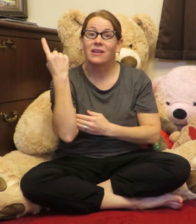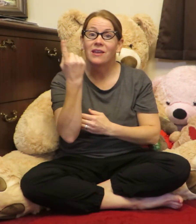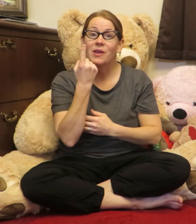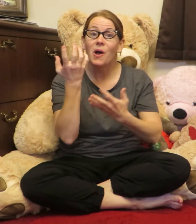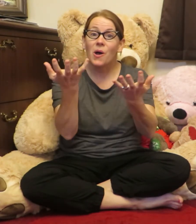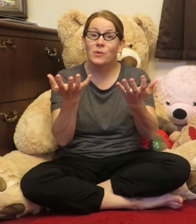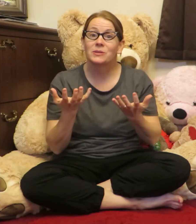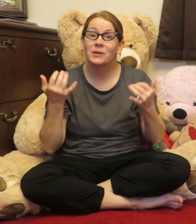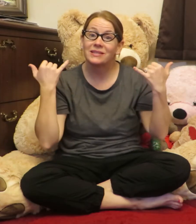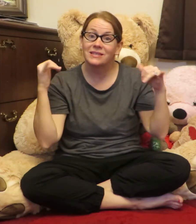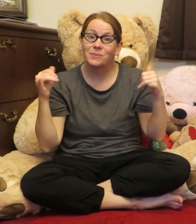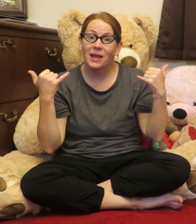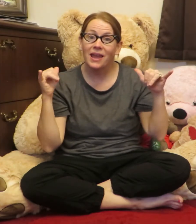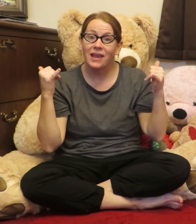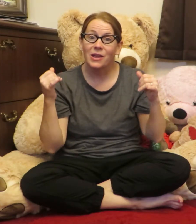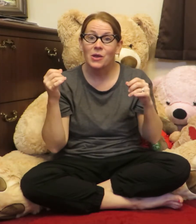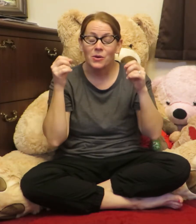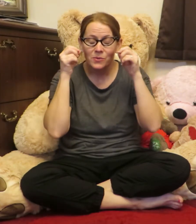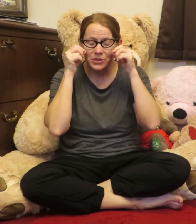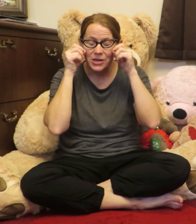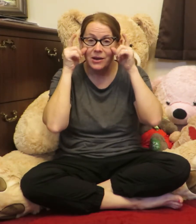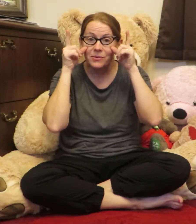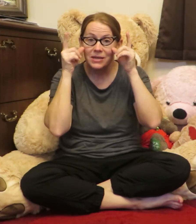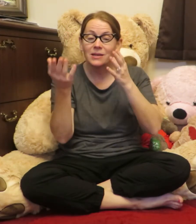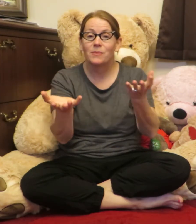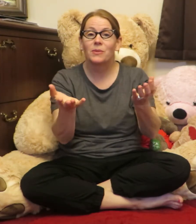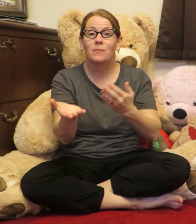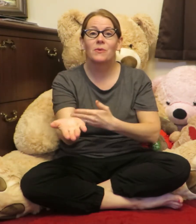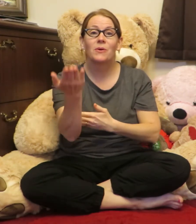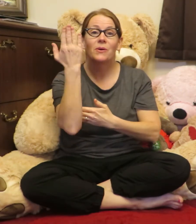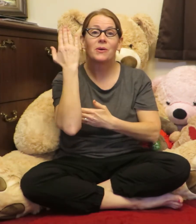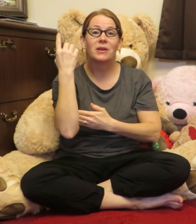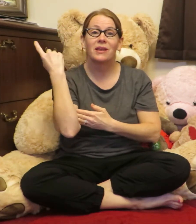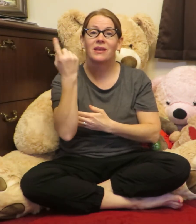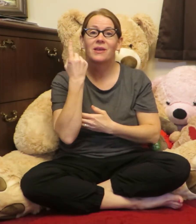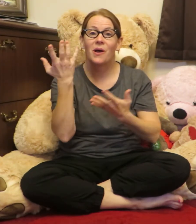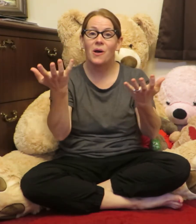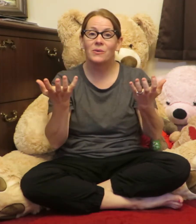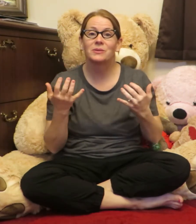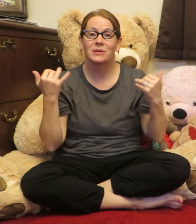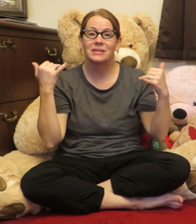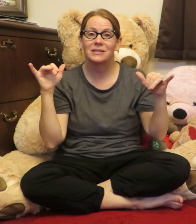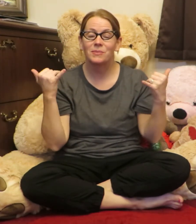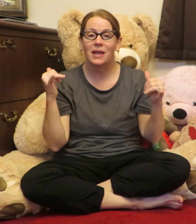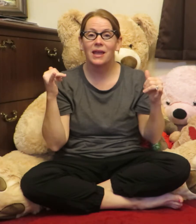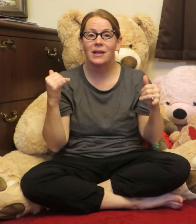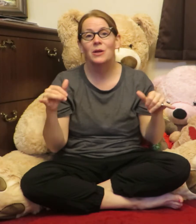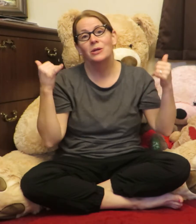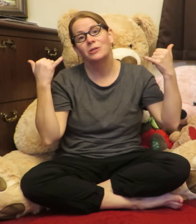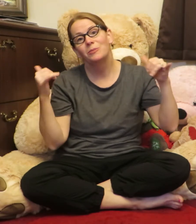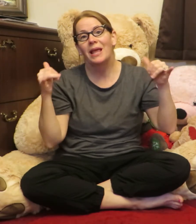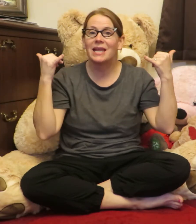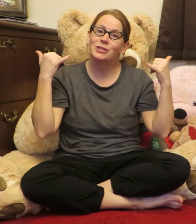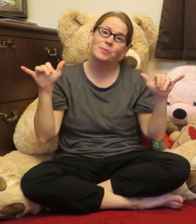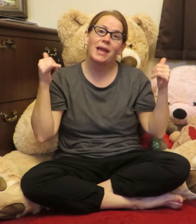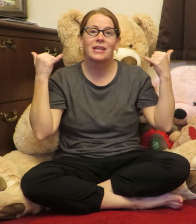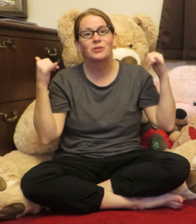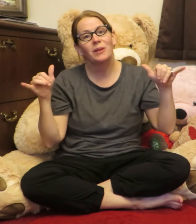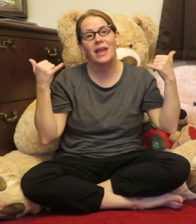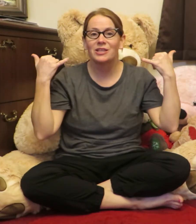he always wants to play. When Jet wakes up in the morning, he always wants to play. To play, to play, to play, to